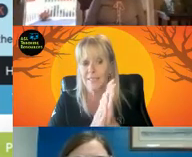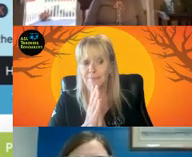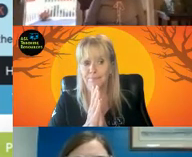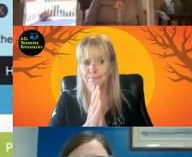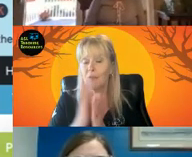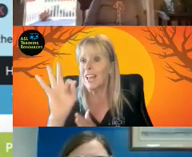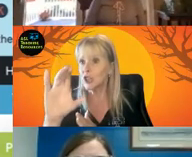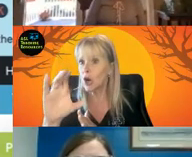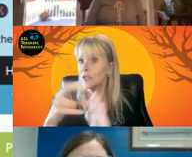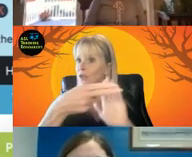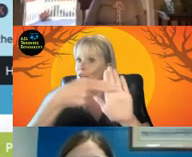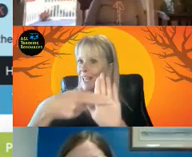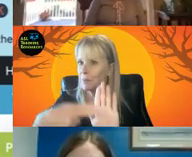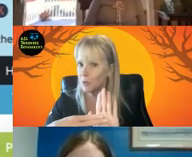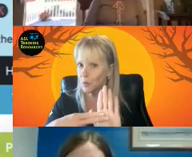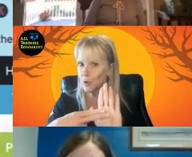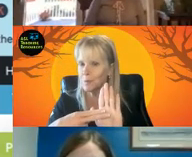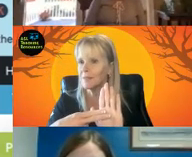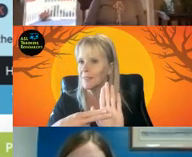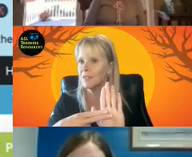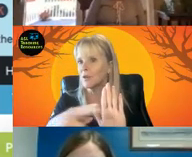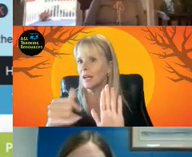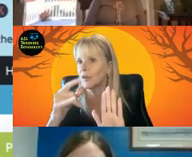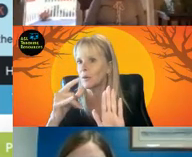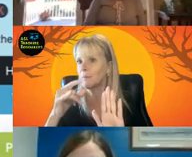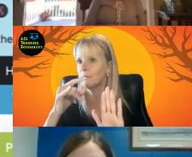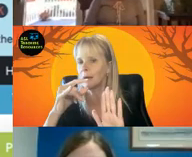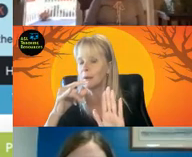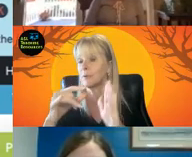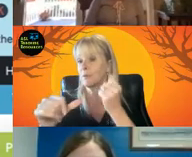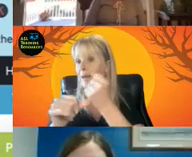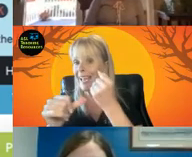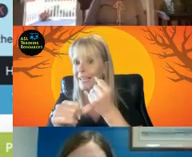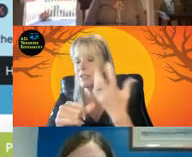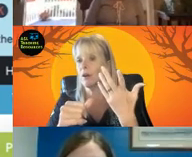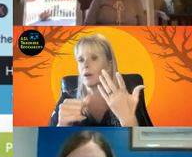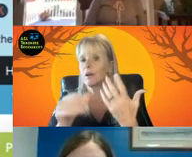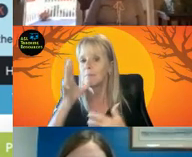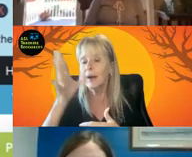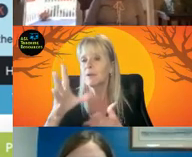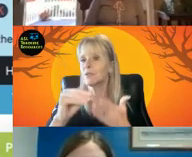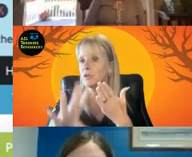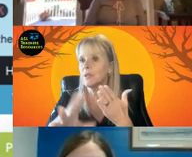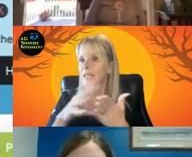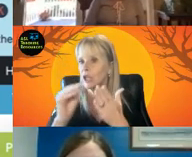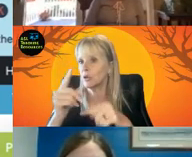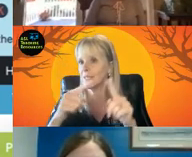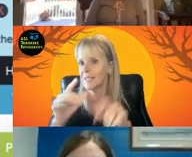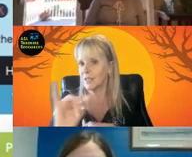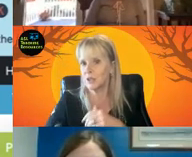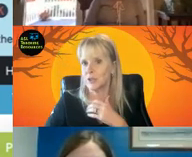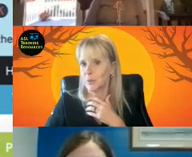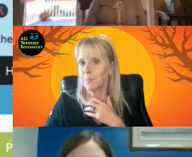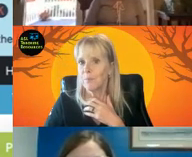of flashcards for you to label your rooms so that other aides or parents or students can learn